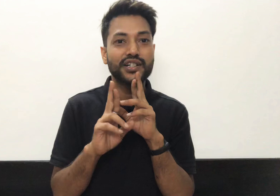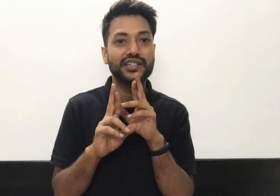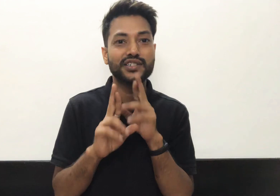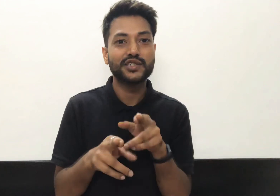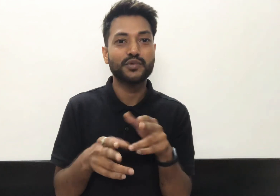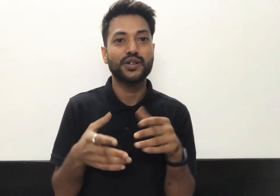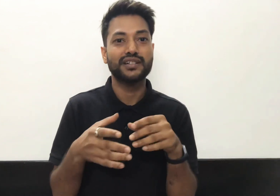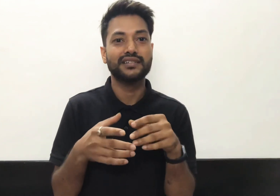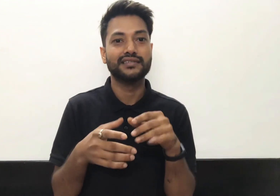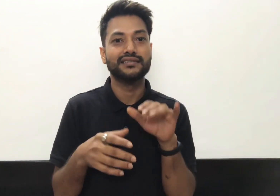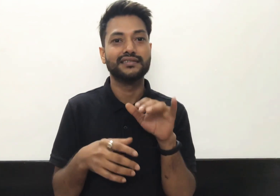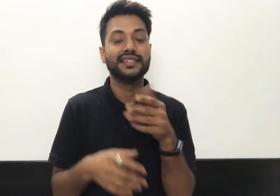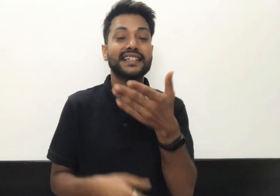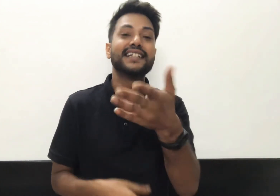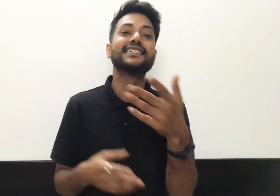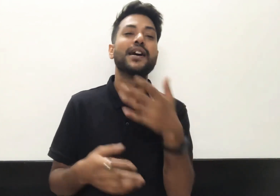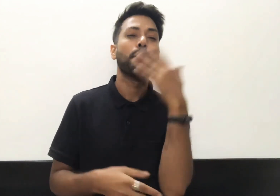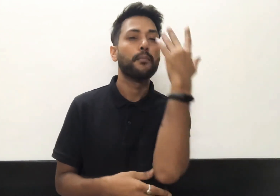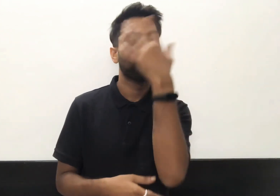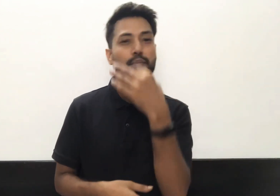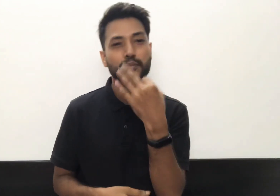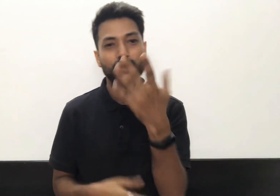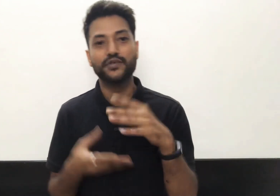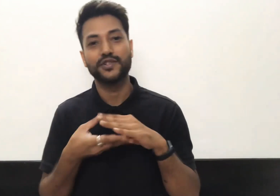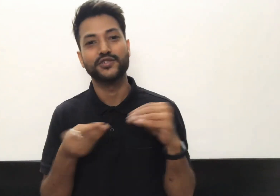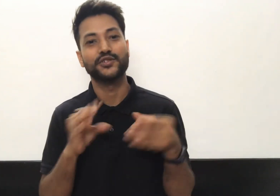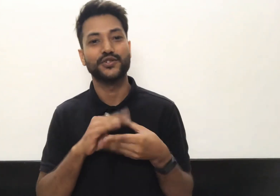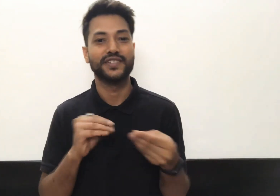is a beautiful story. Can I tell you a story?